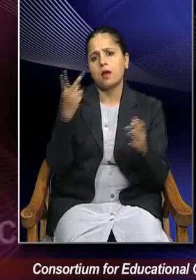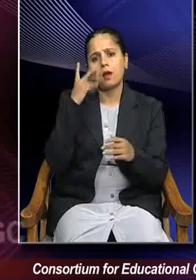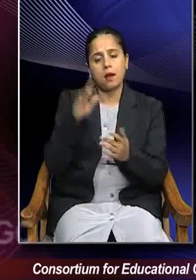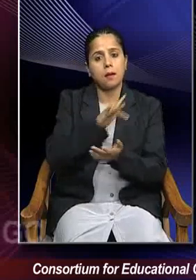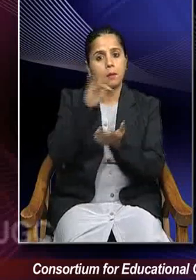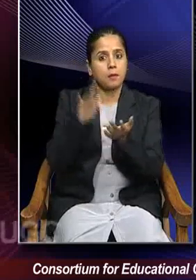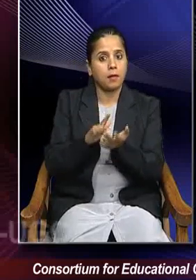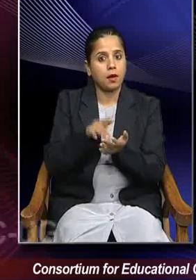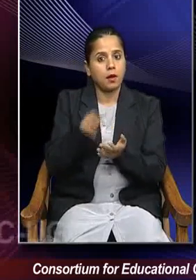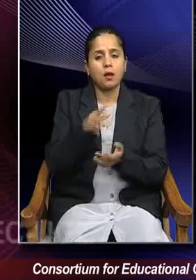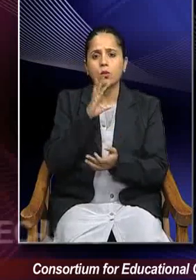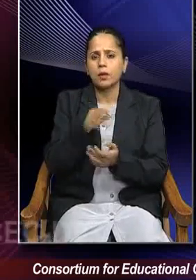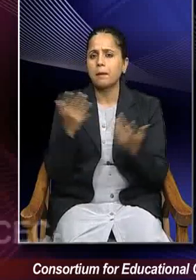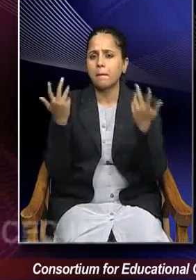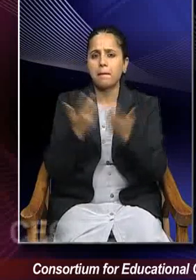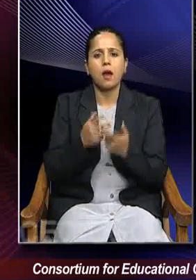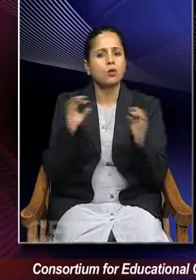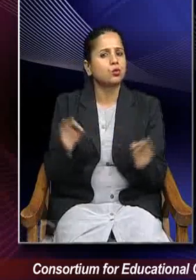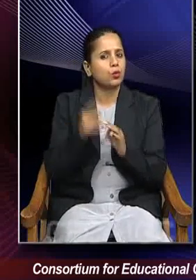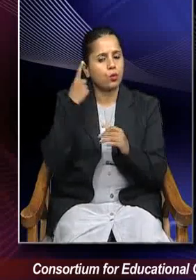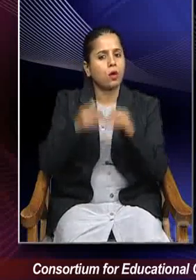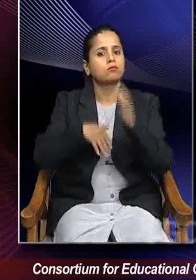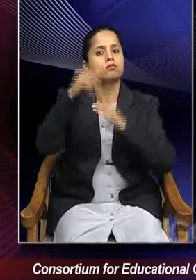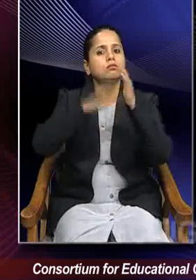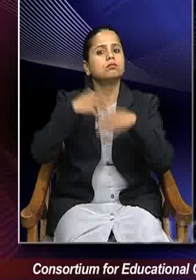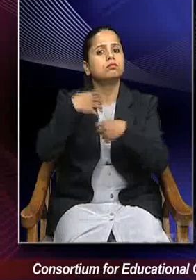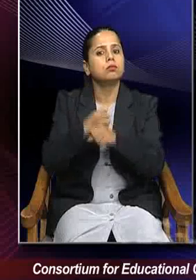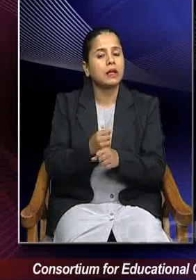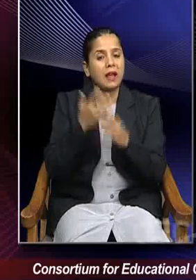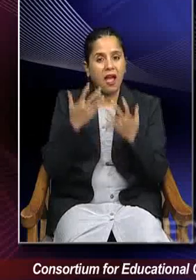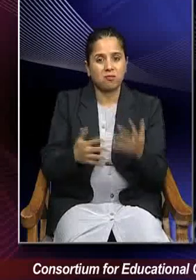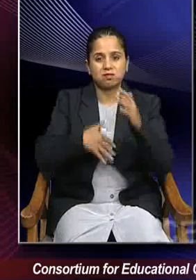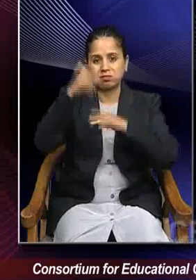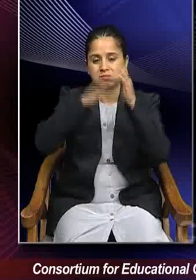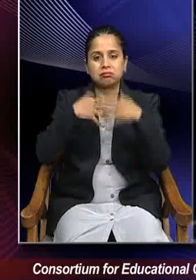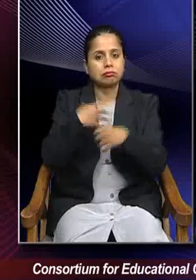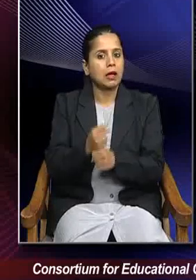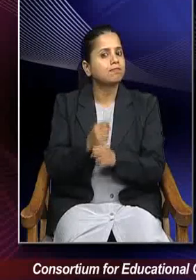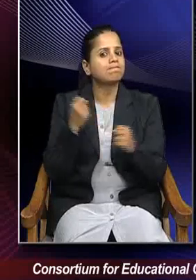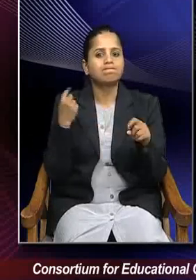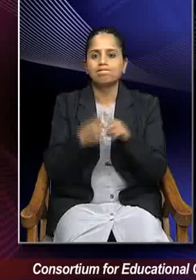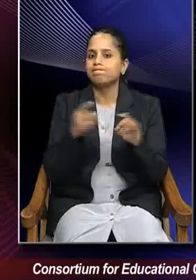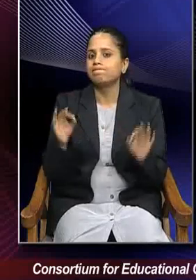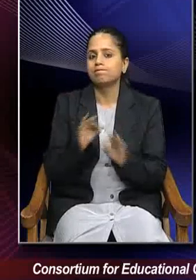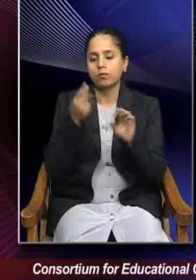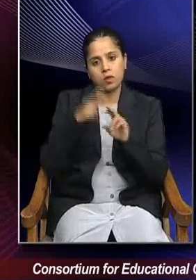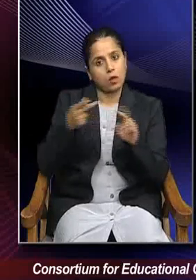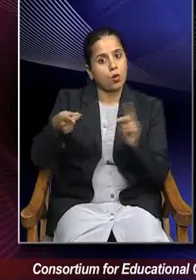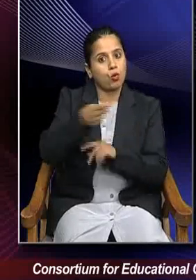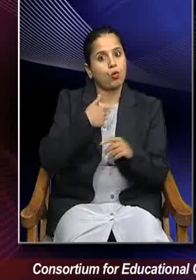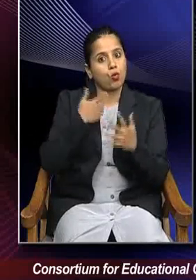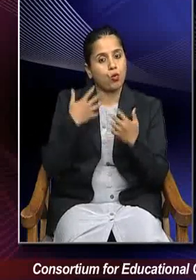location is not really suitable for constructions and heavy constructions. So if we were to